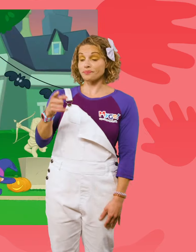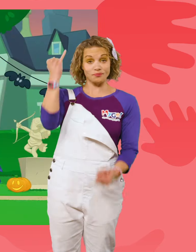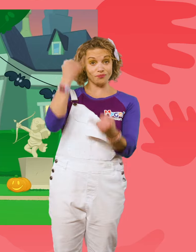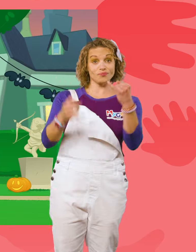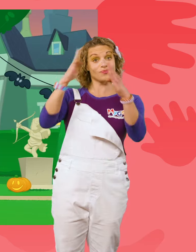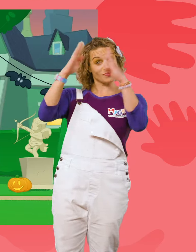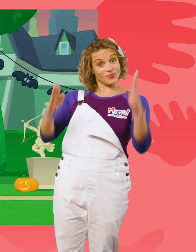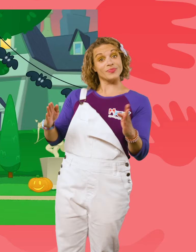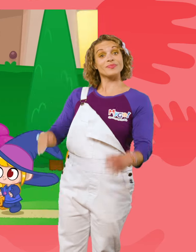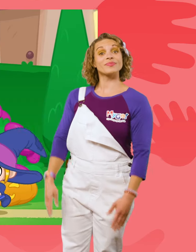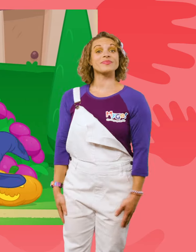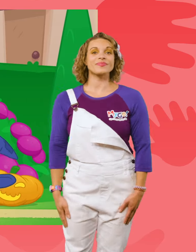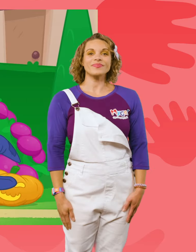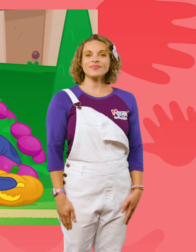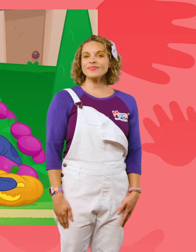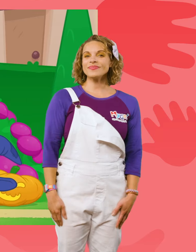This is the last house.